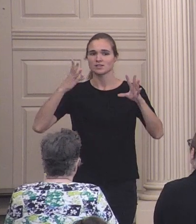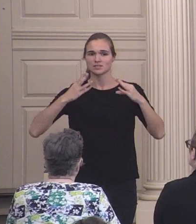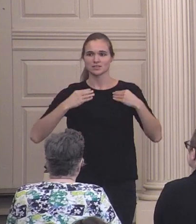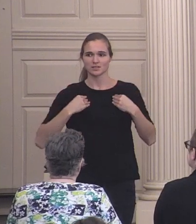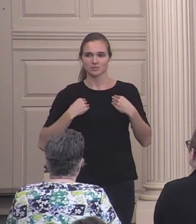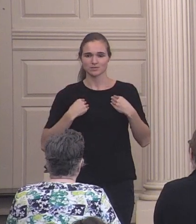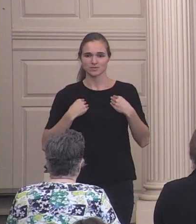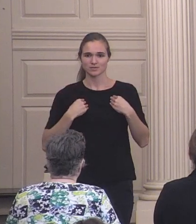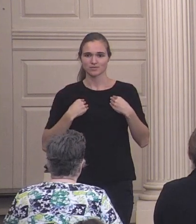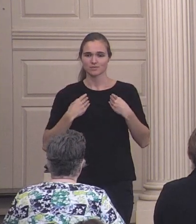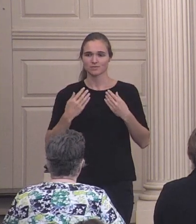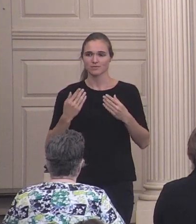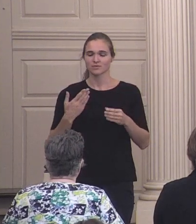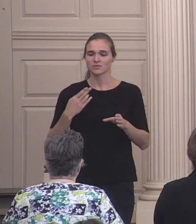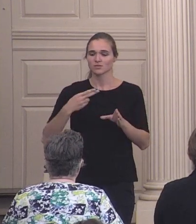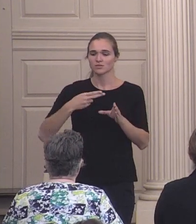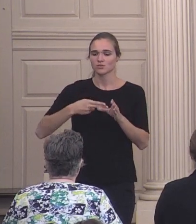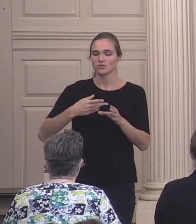Father.